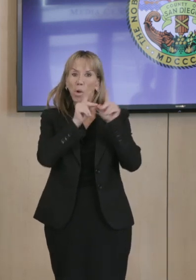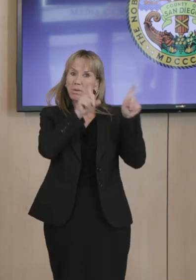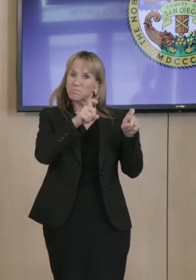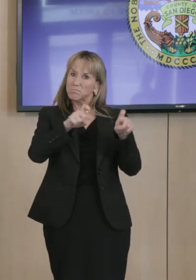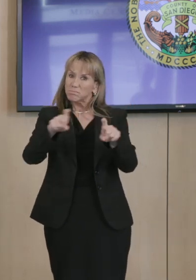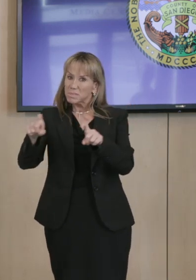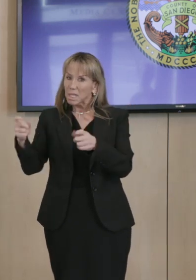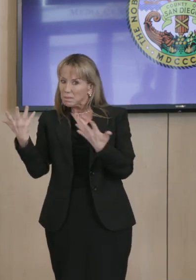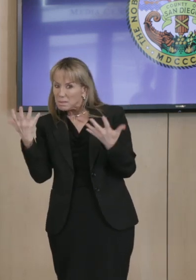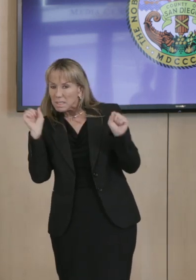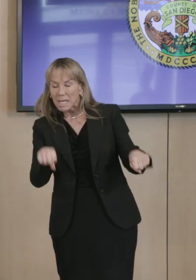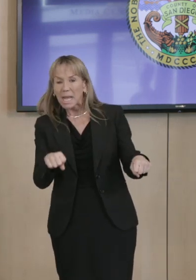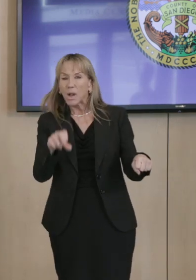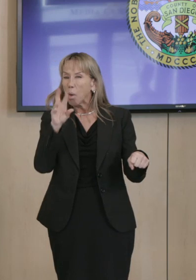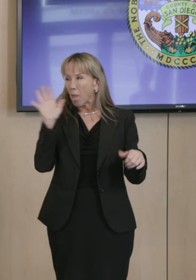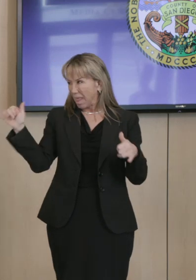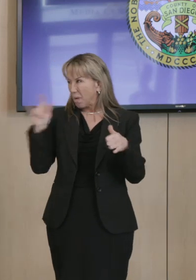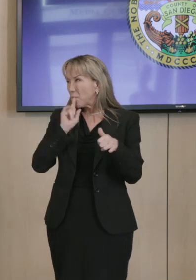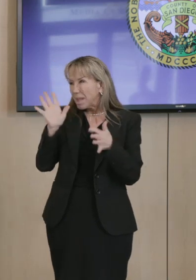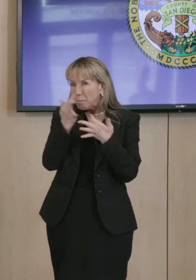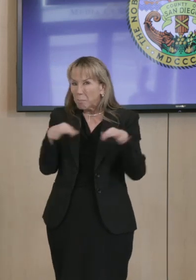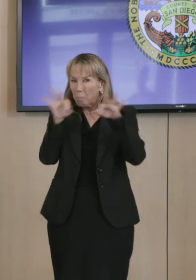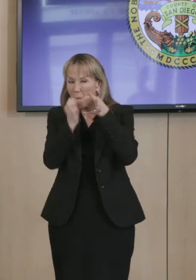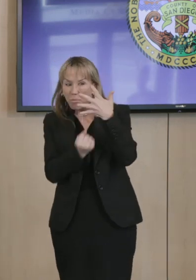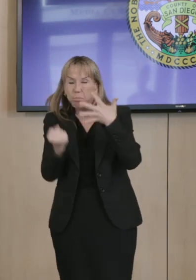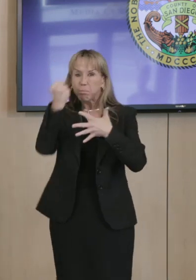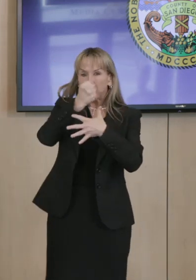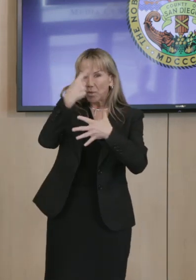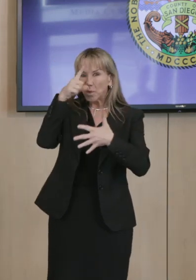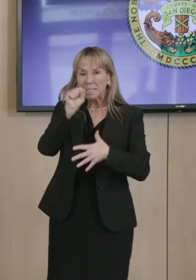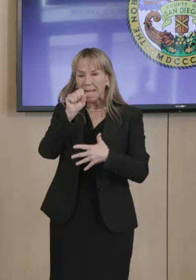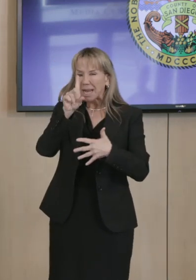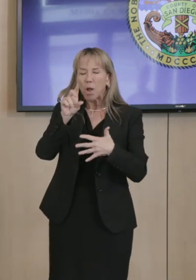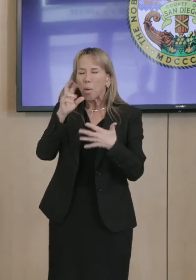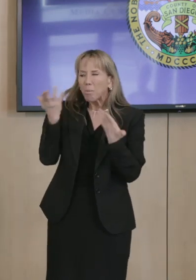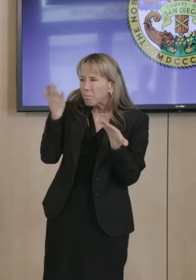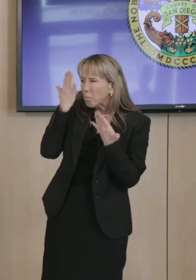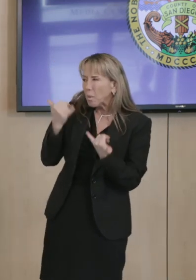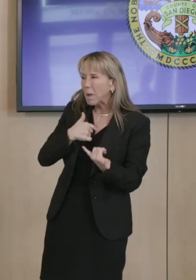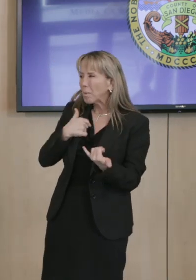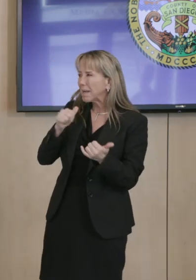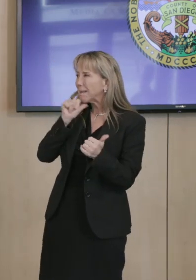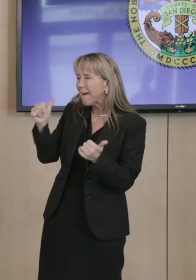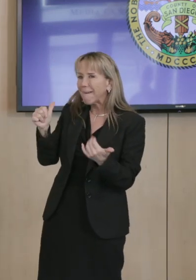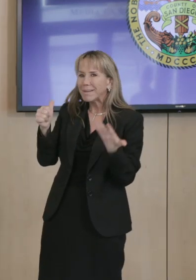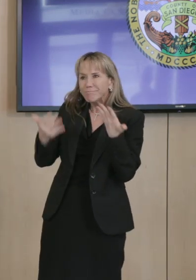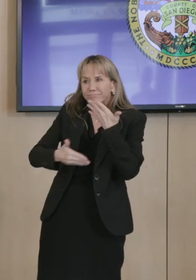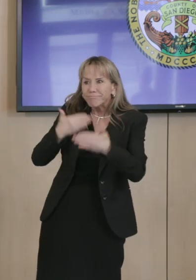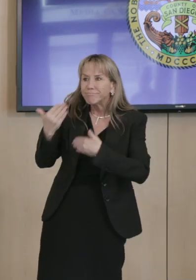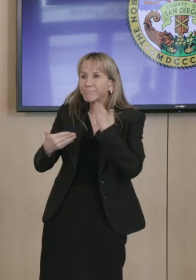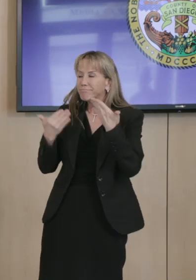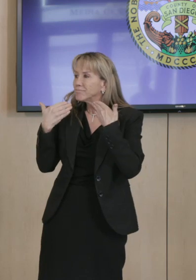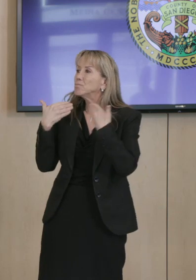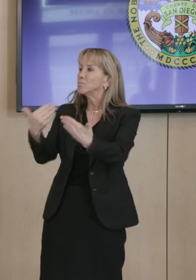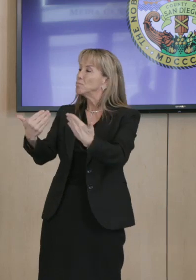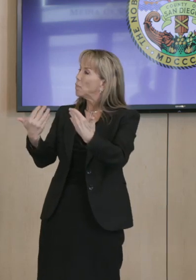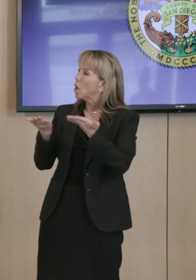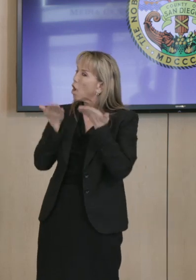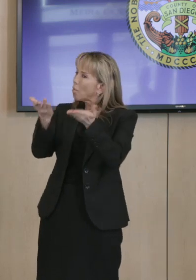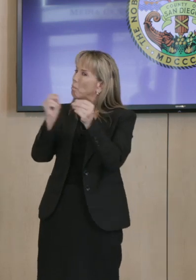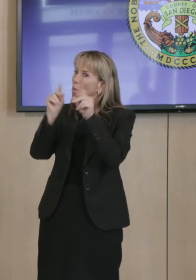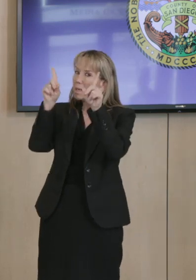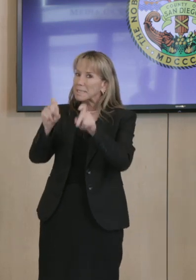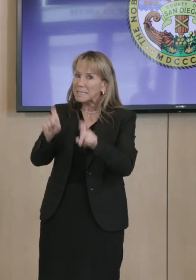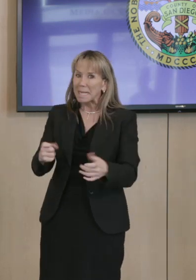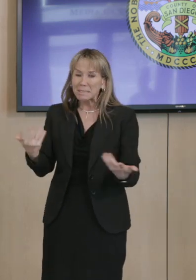but is that a priority right now in San Diego, or what's holding us back from being able to specifically offer more